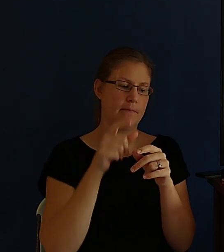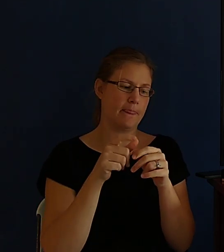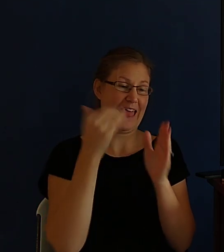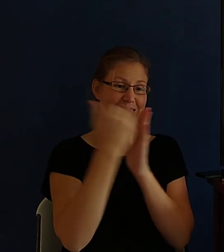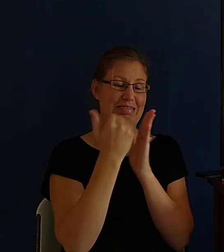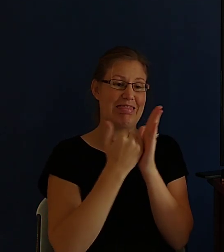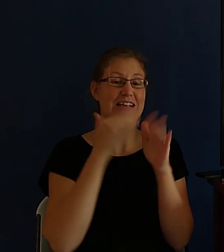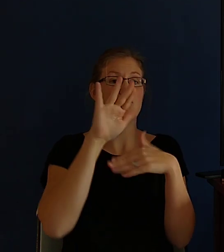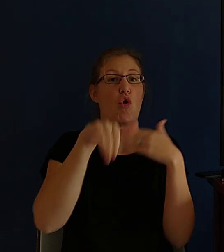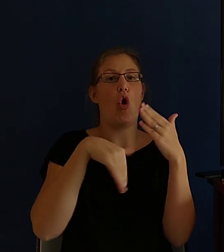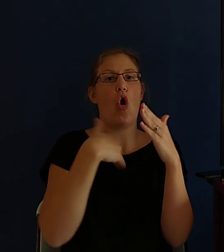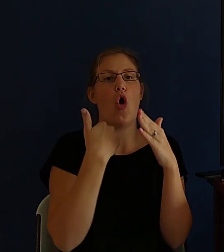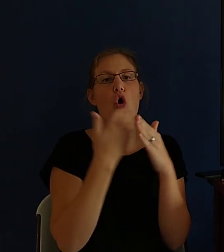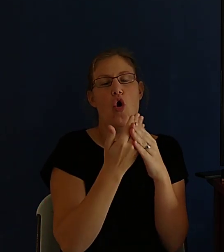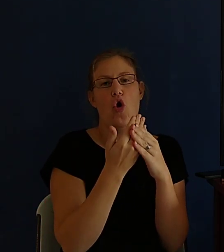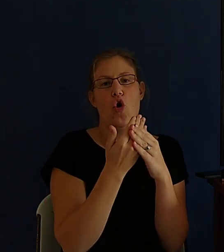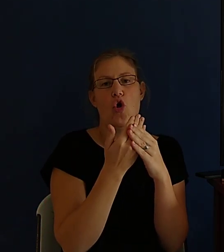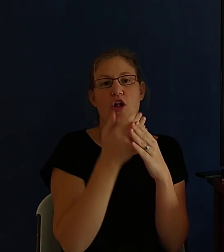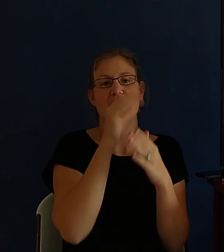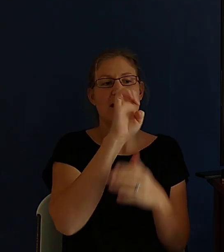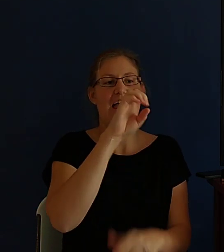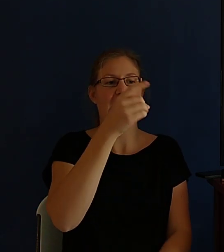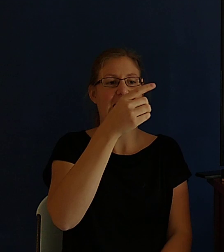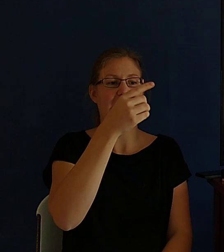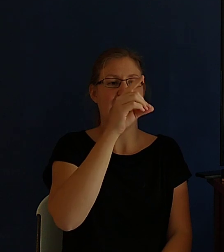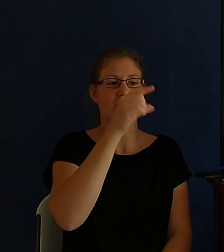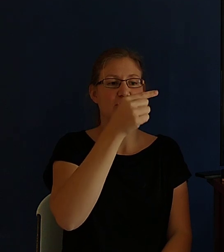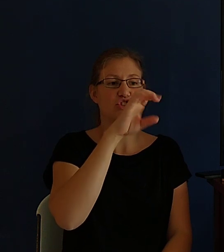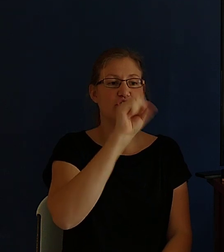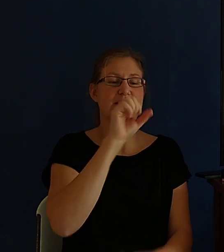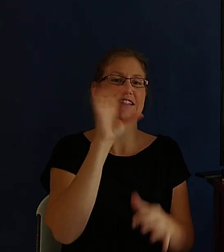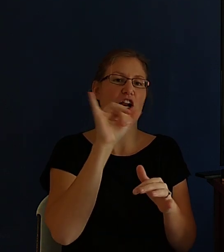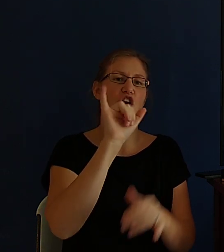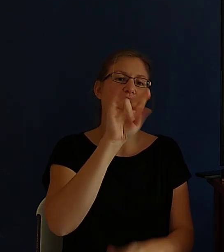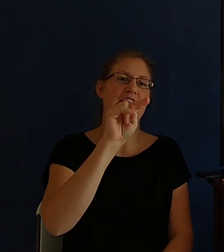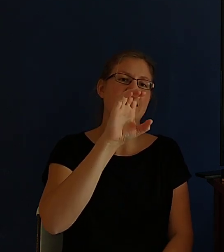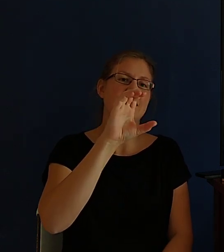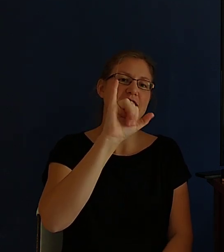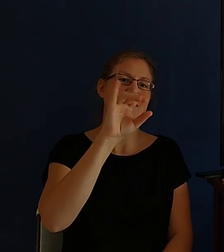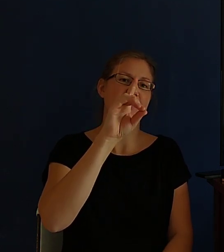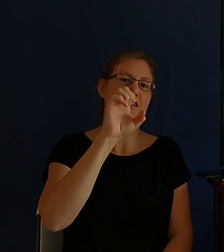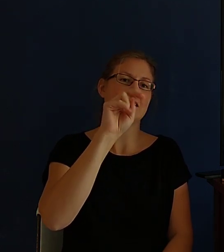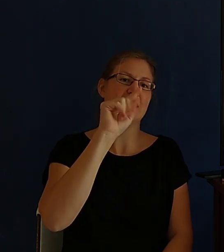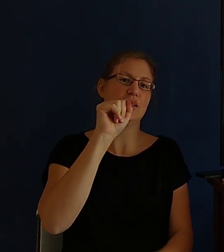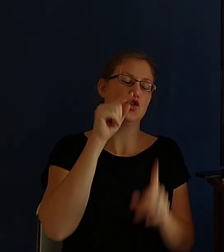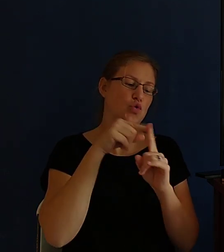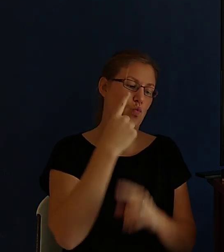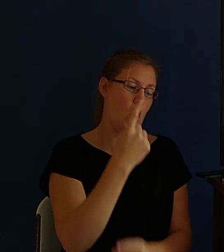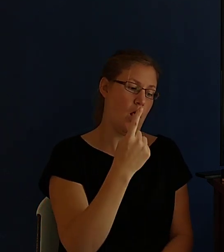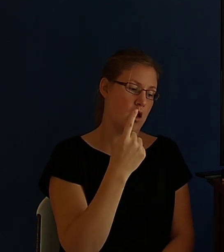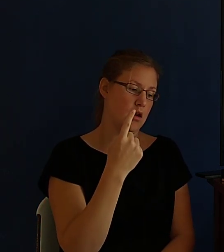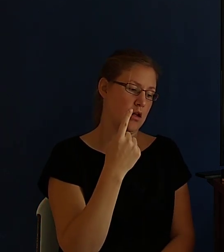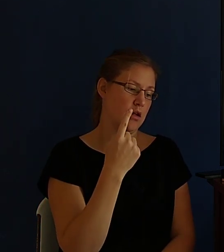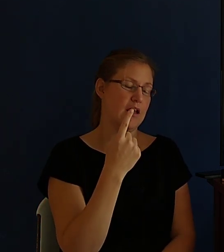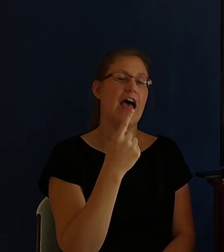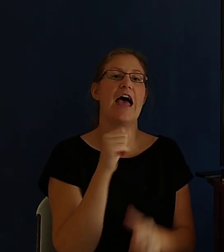all the edges that are incident to 1, and then keep repeating the